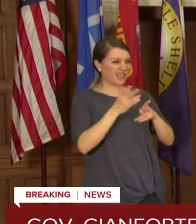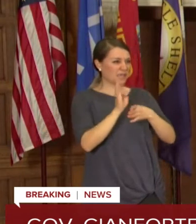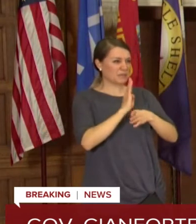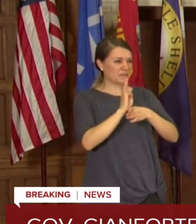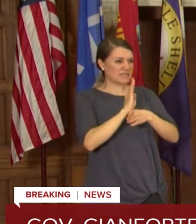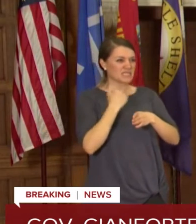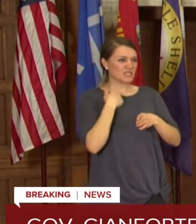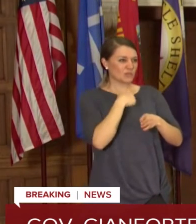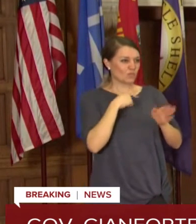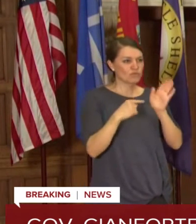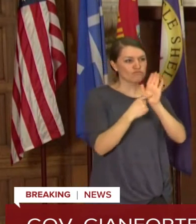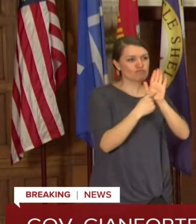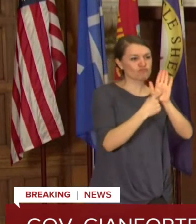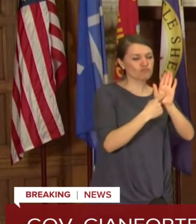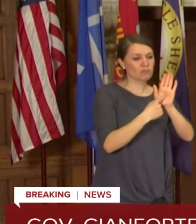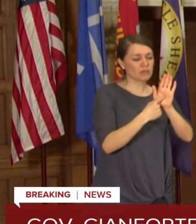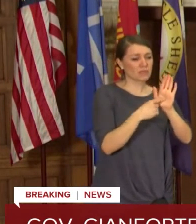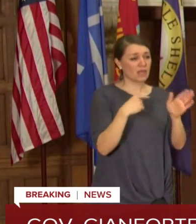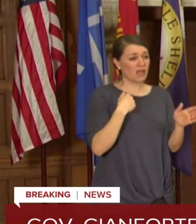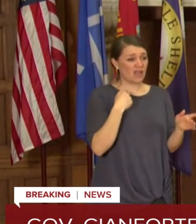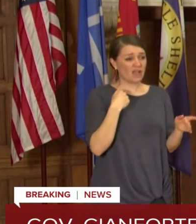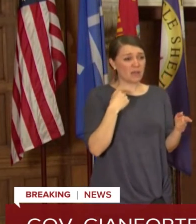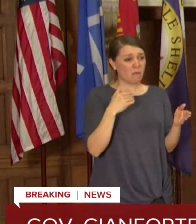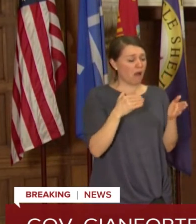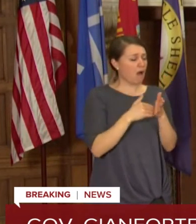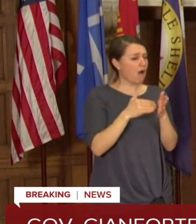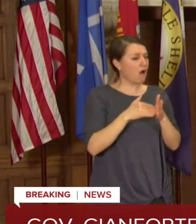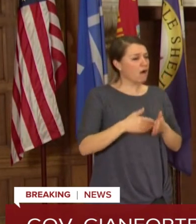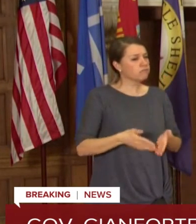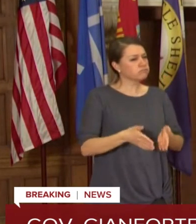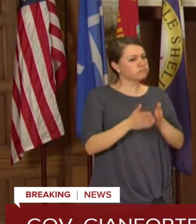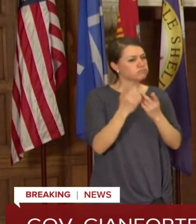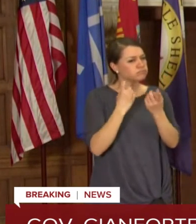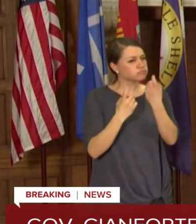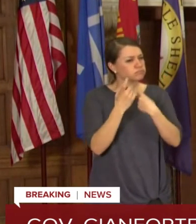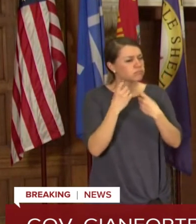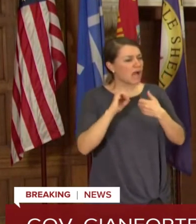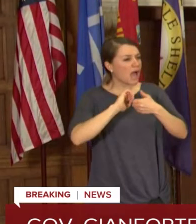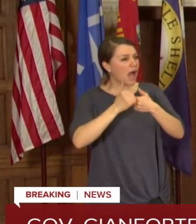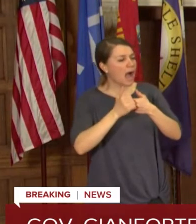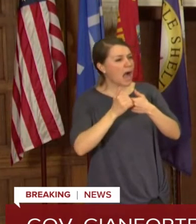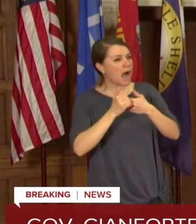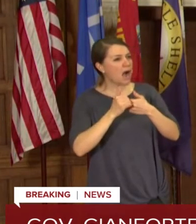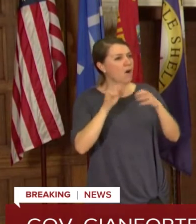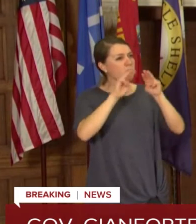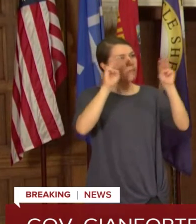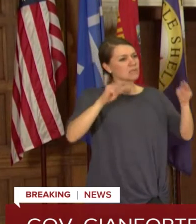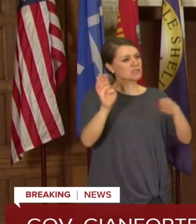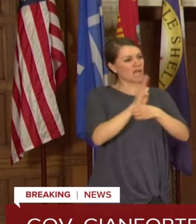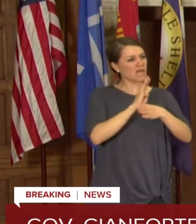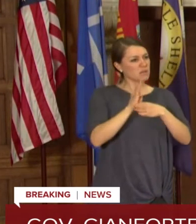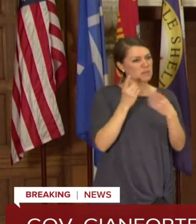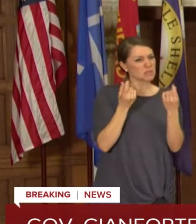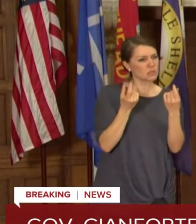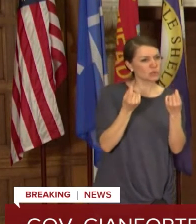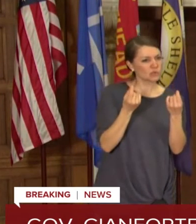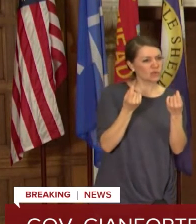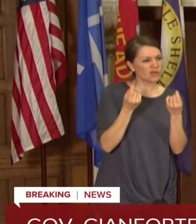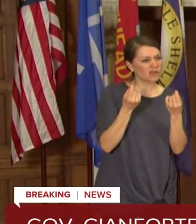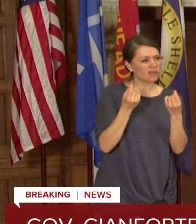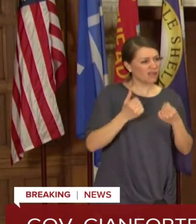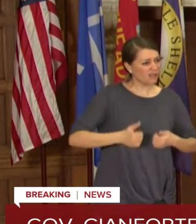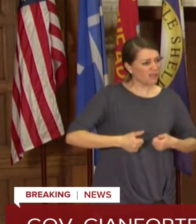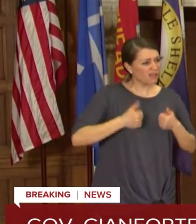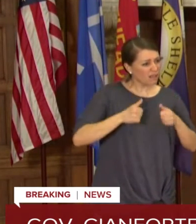represent. And I'm regularly asked how Montana businesses are doing, how they're coping and surviving